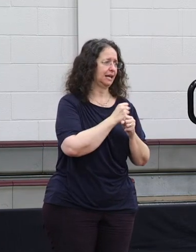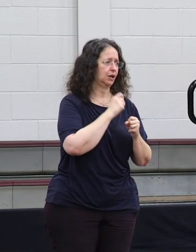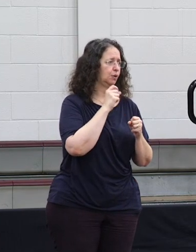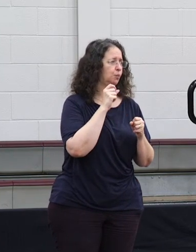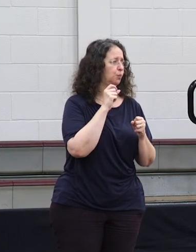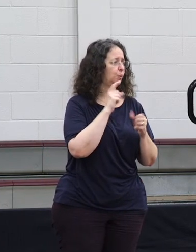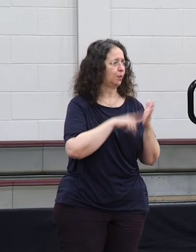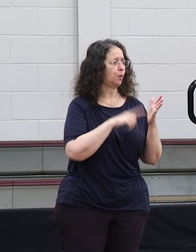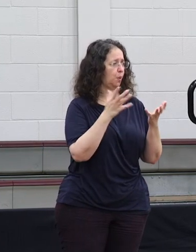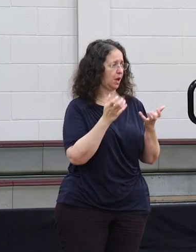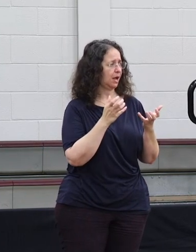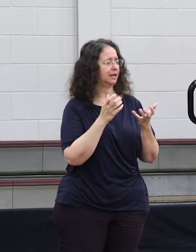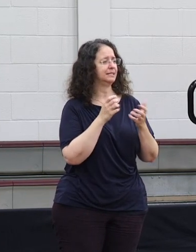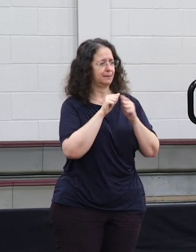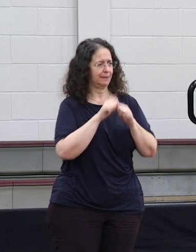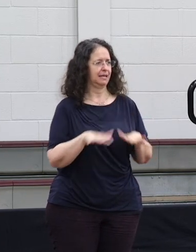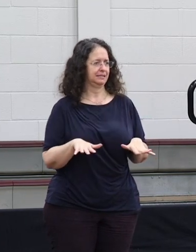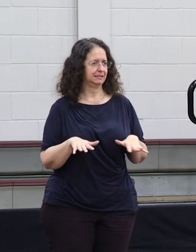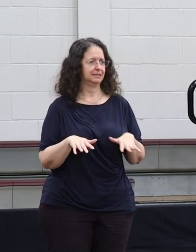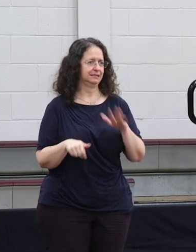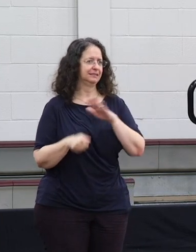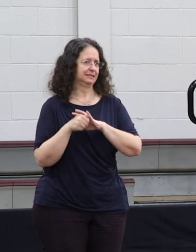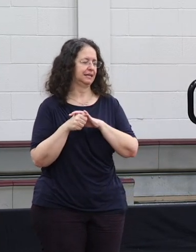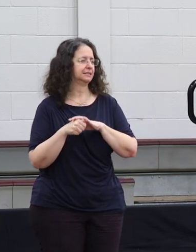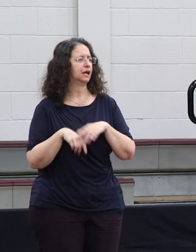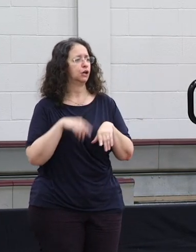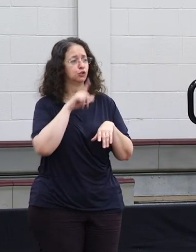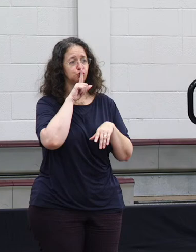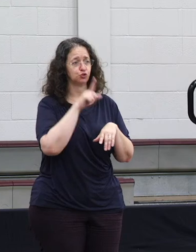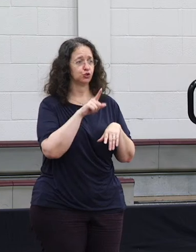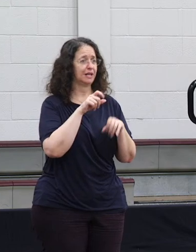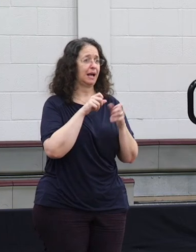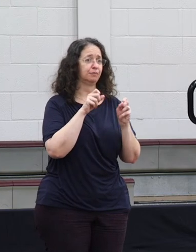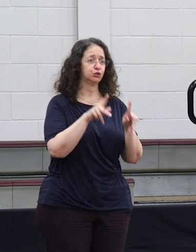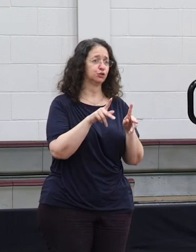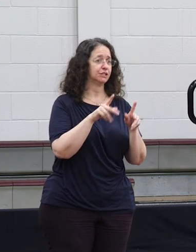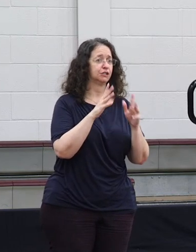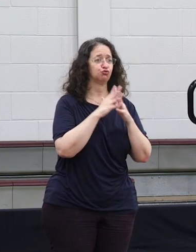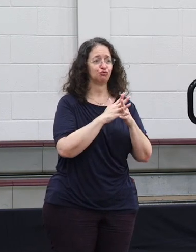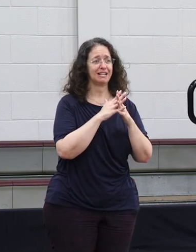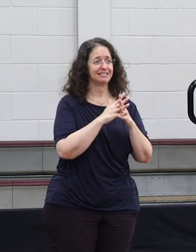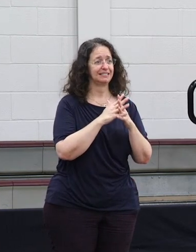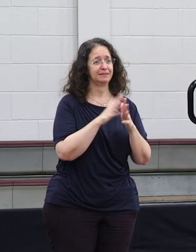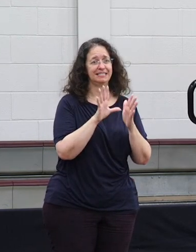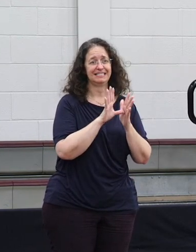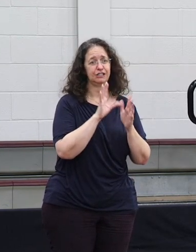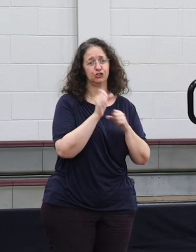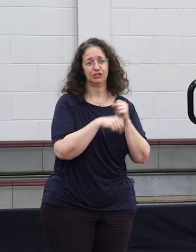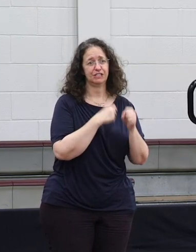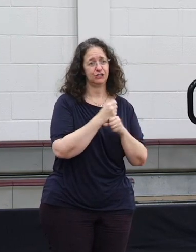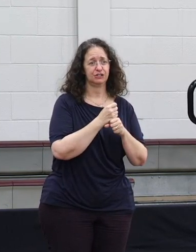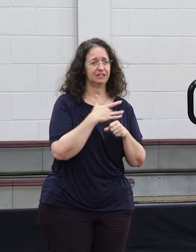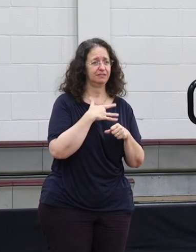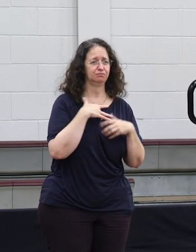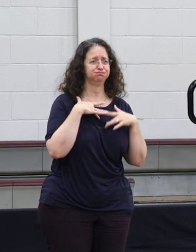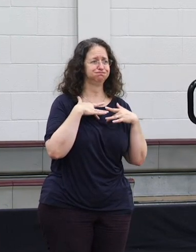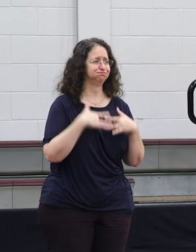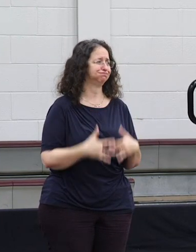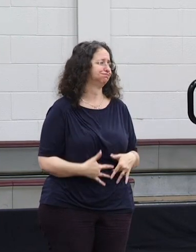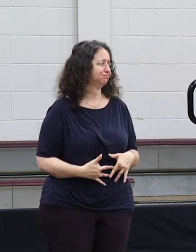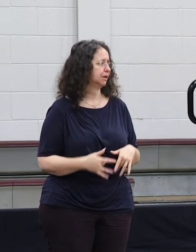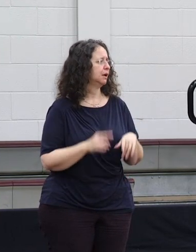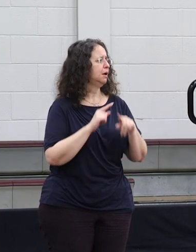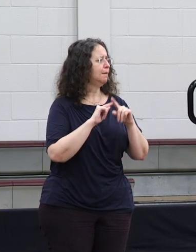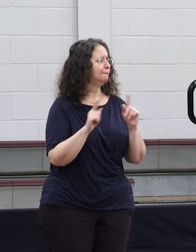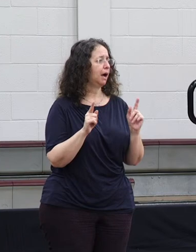disguise. Sure, missing the opportunity to wrestle my senior year was heartbreaking and demoralizing. But from that,